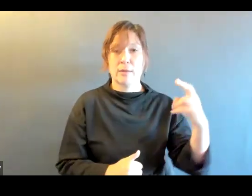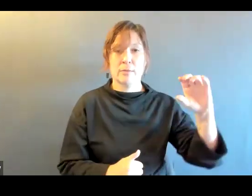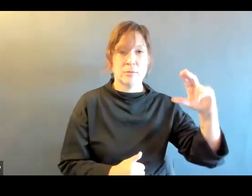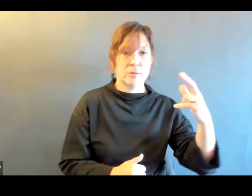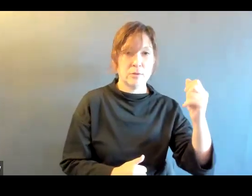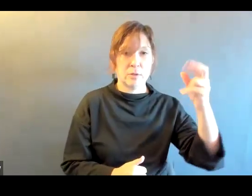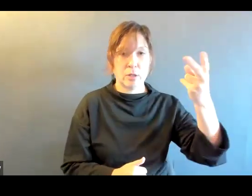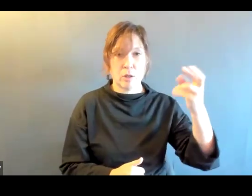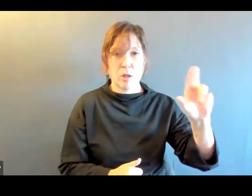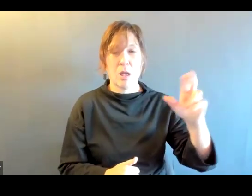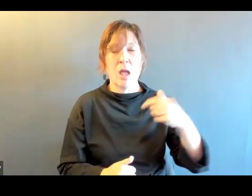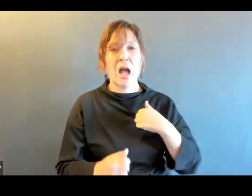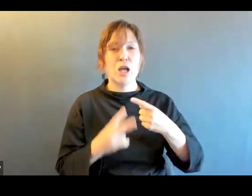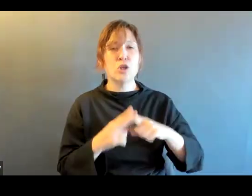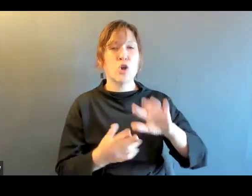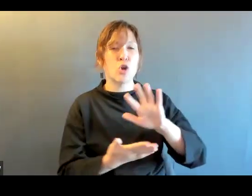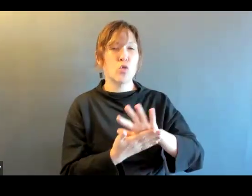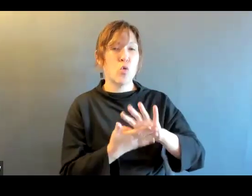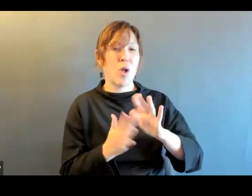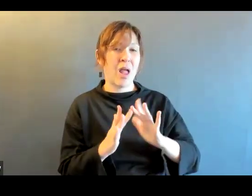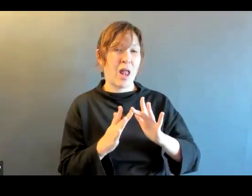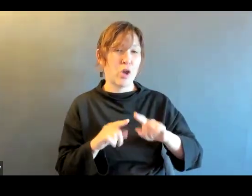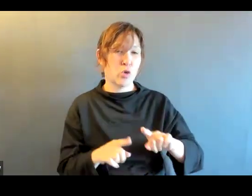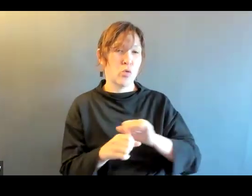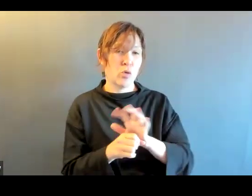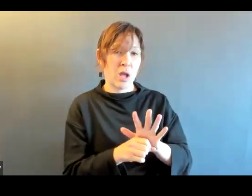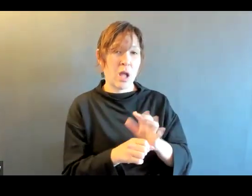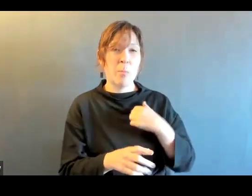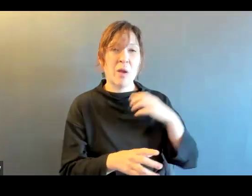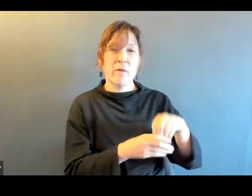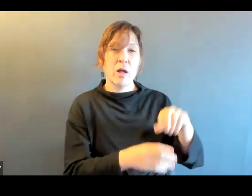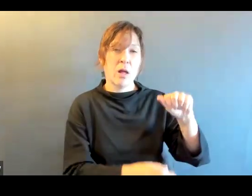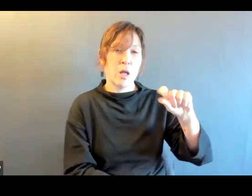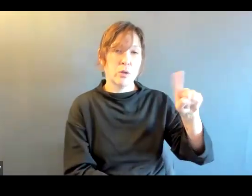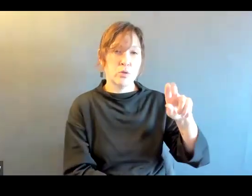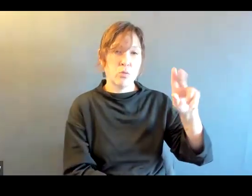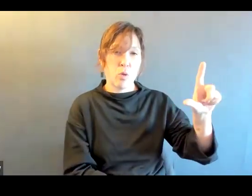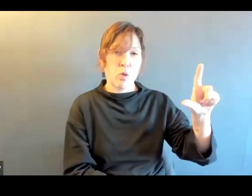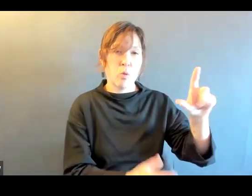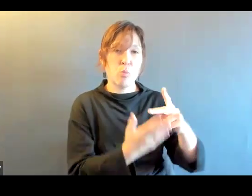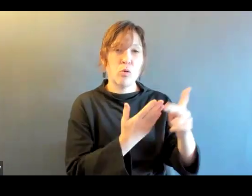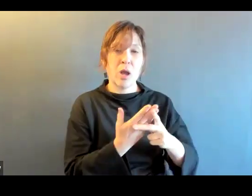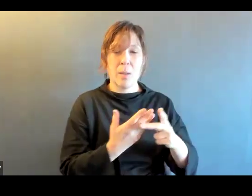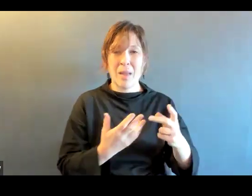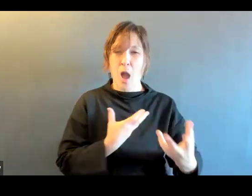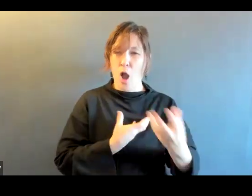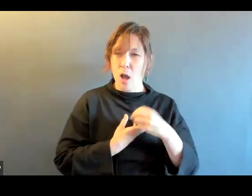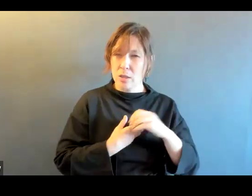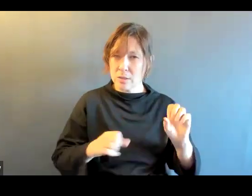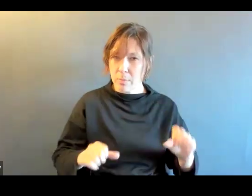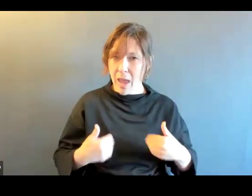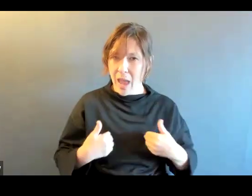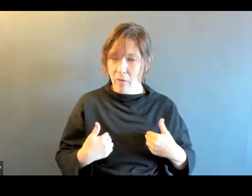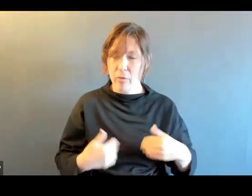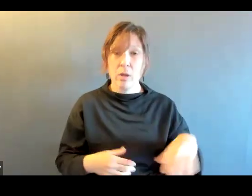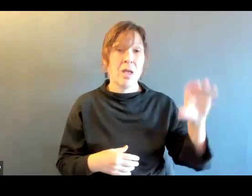Cash online during COVID. I am in the Azul program for students with autism. At Cash,